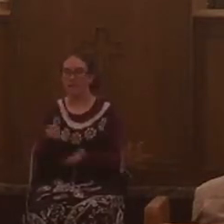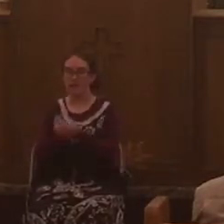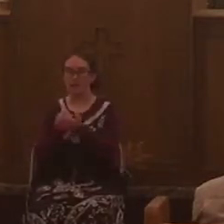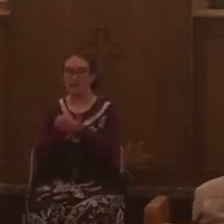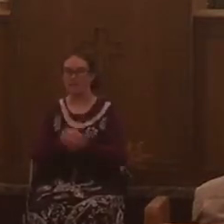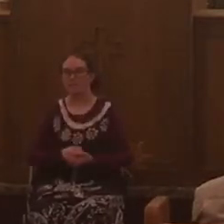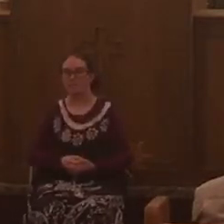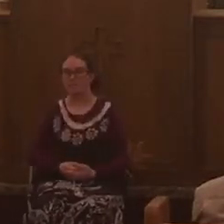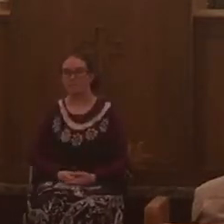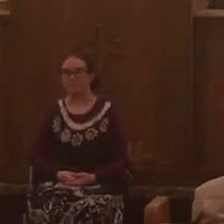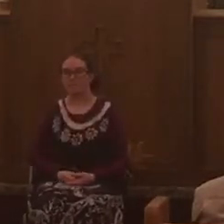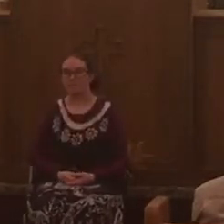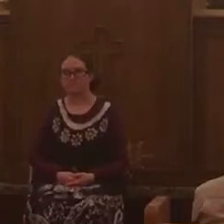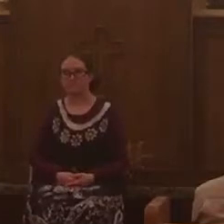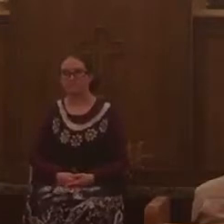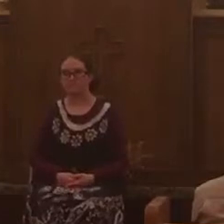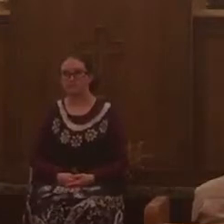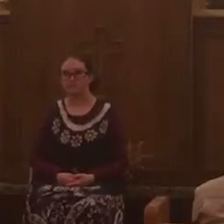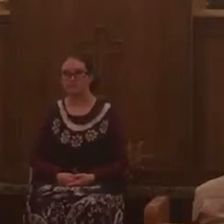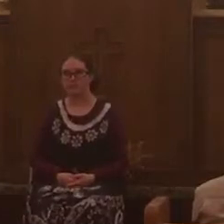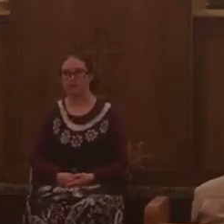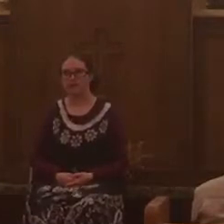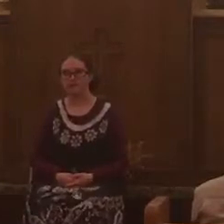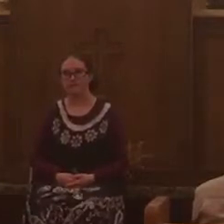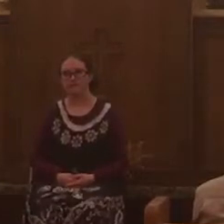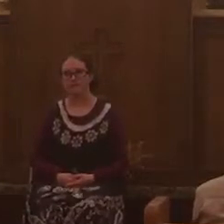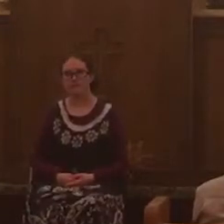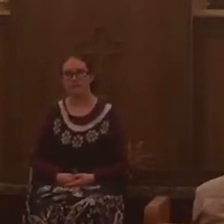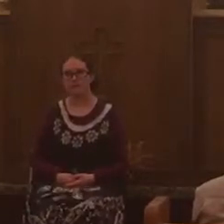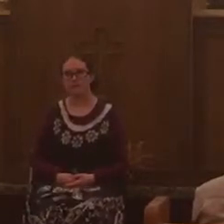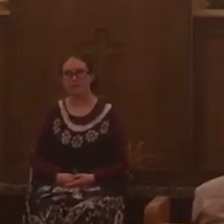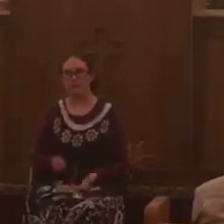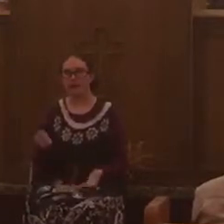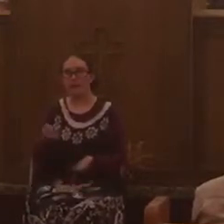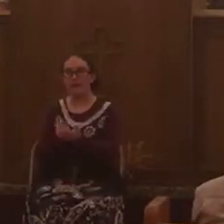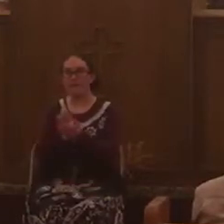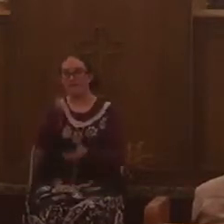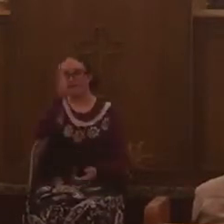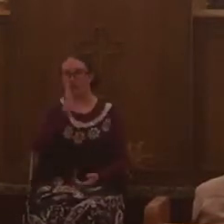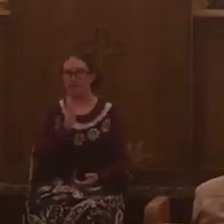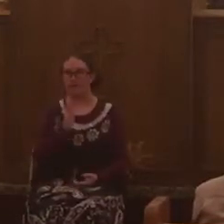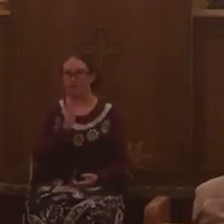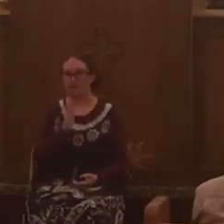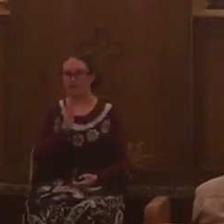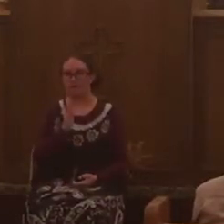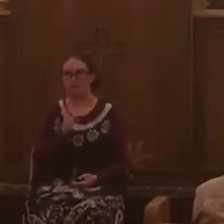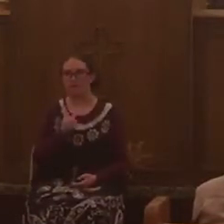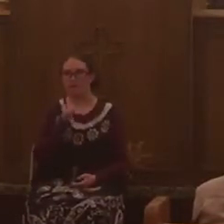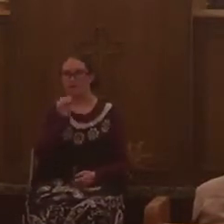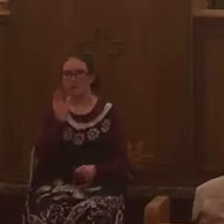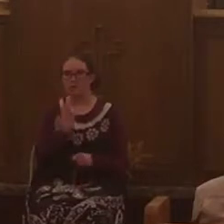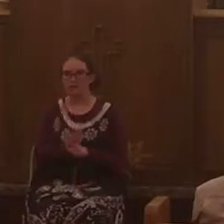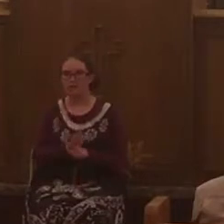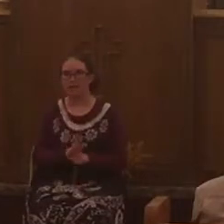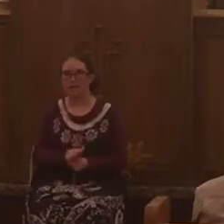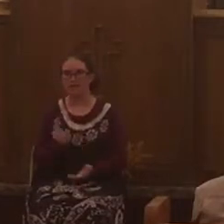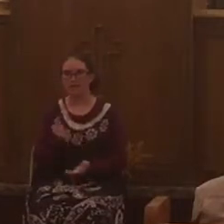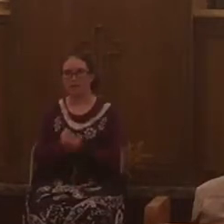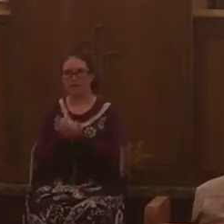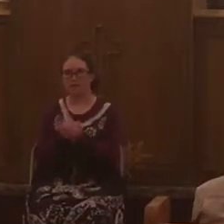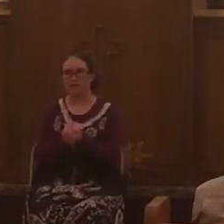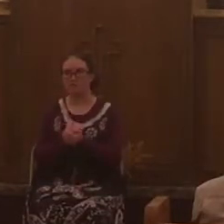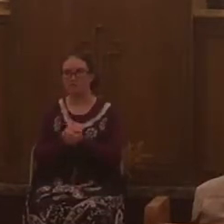Oh God, did you hear this? There's some people out there that they're needing oil. They're needing this Holy Ghost, but